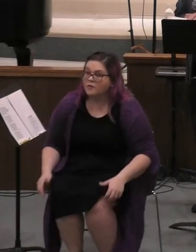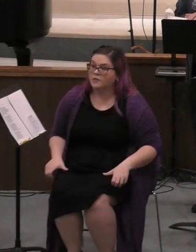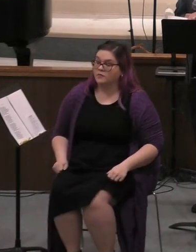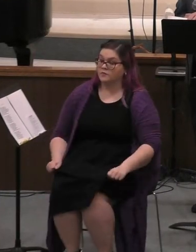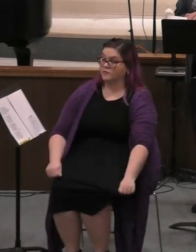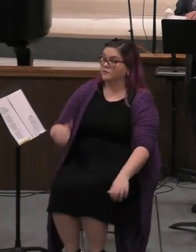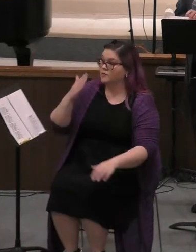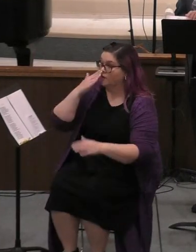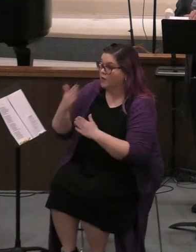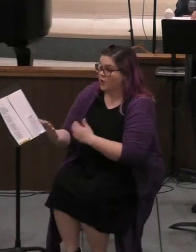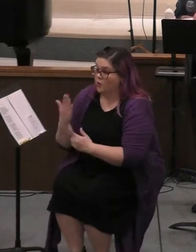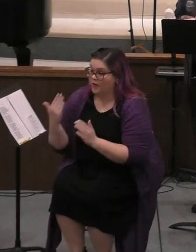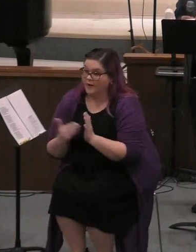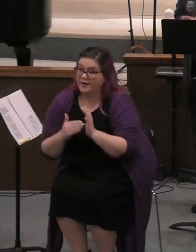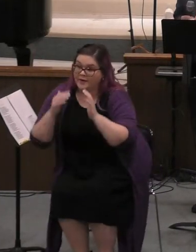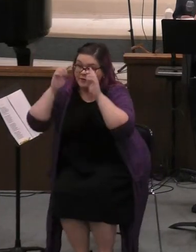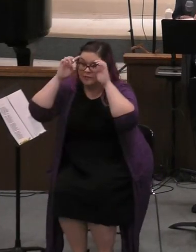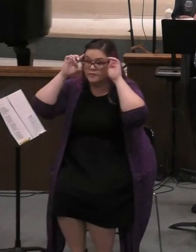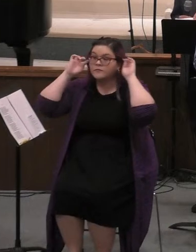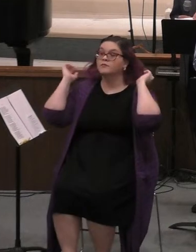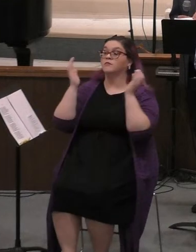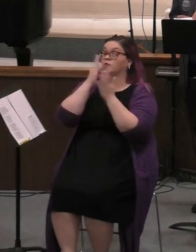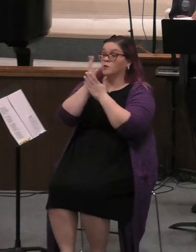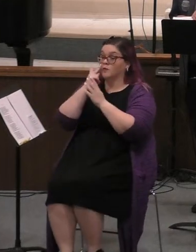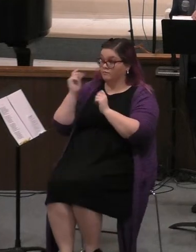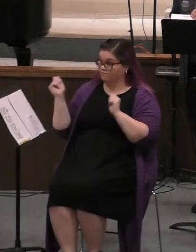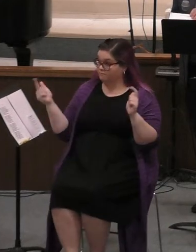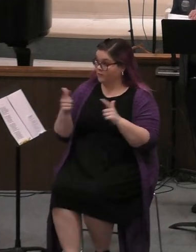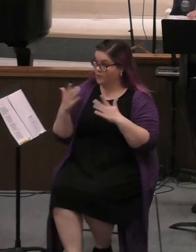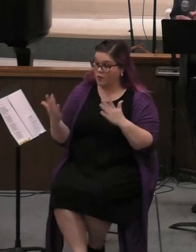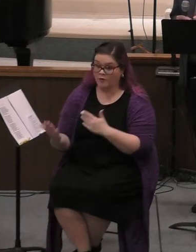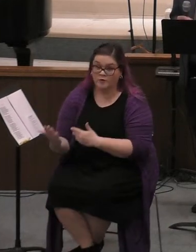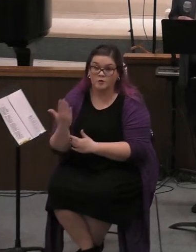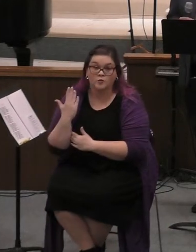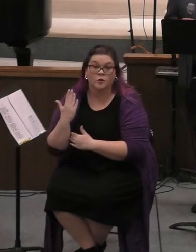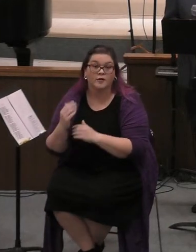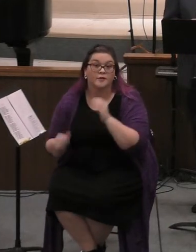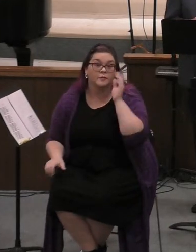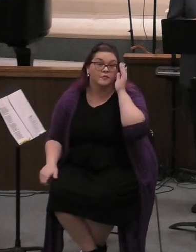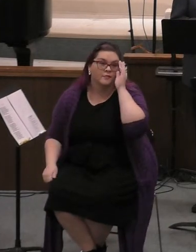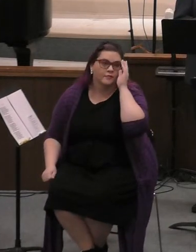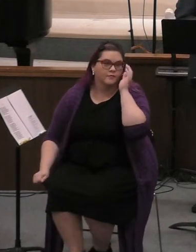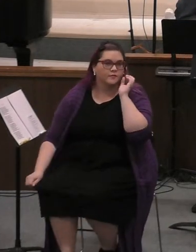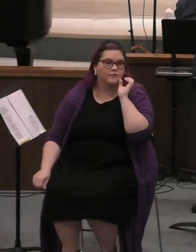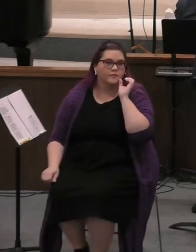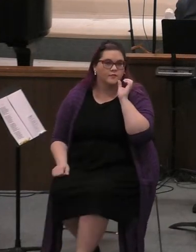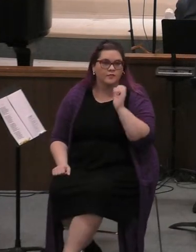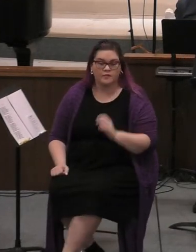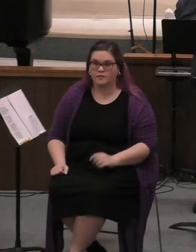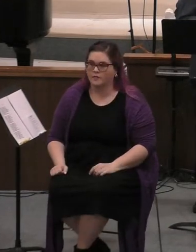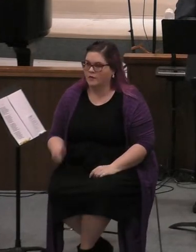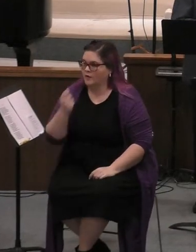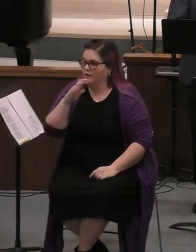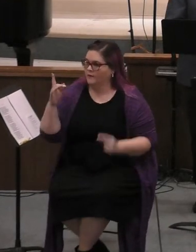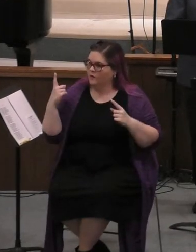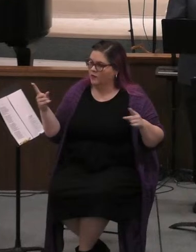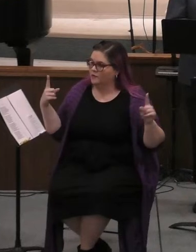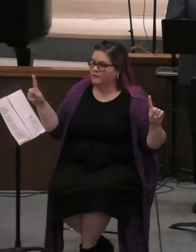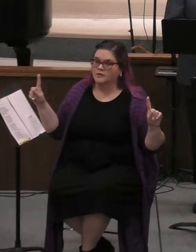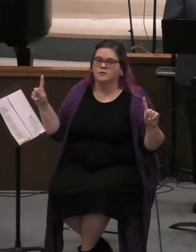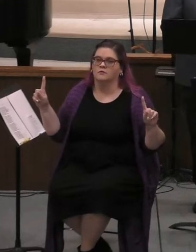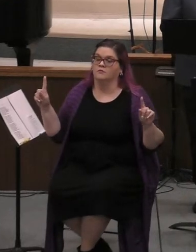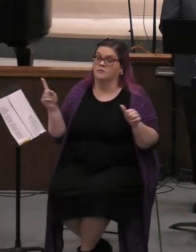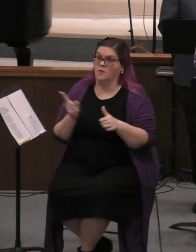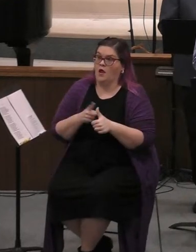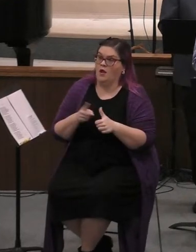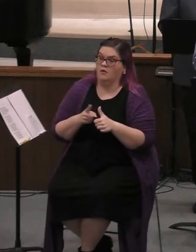Well, good morning again. Good to see all of you here this morning. Just want to highlight a couple announcements, actually